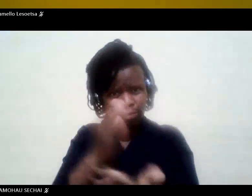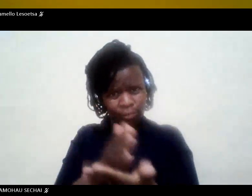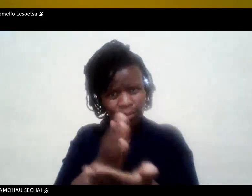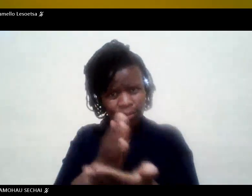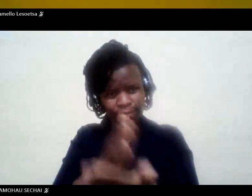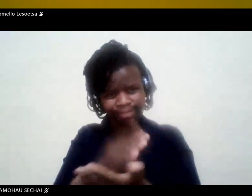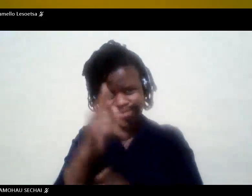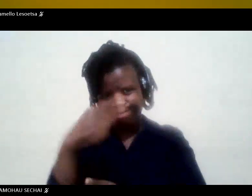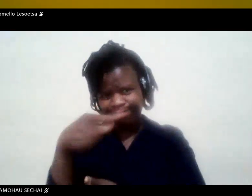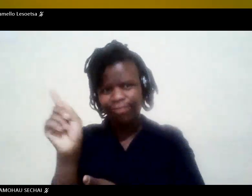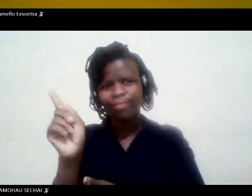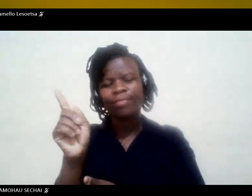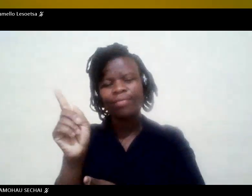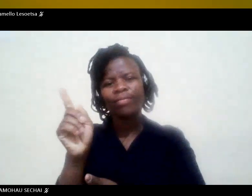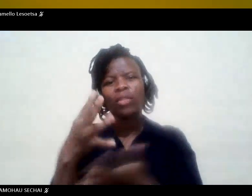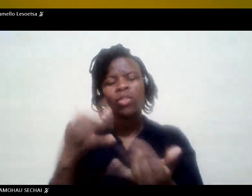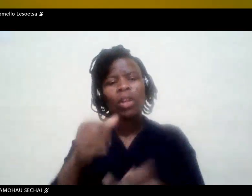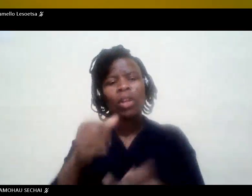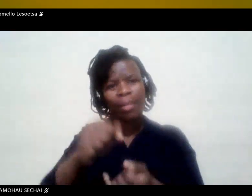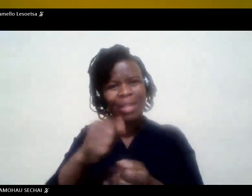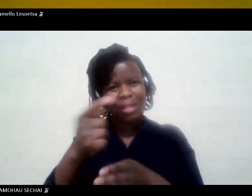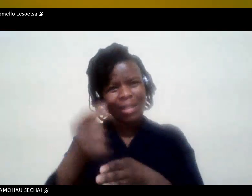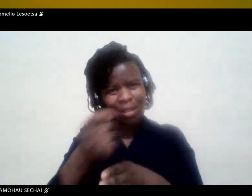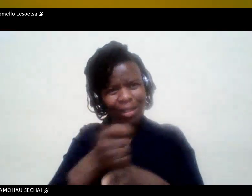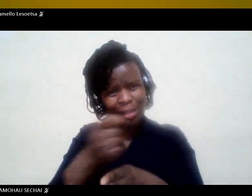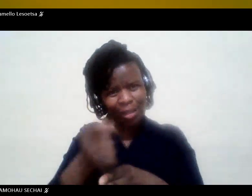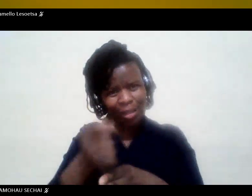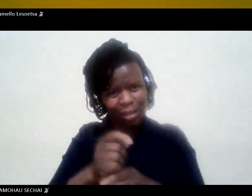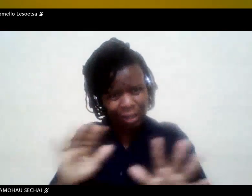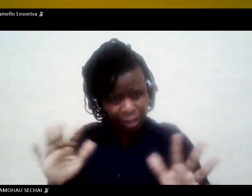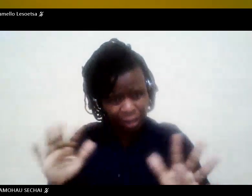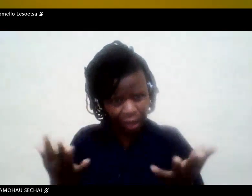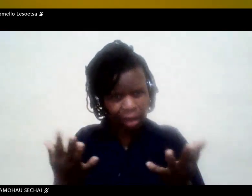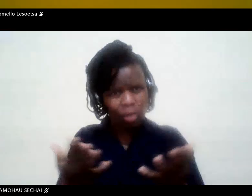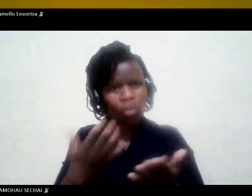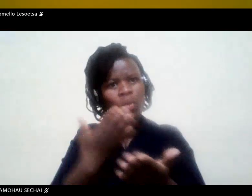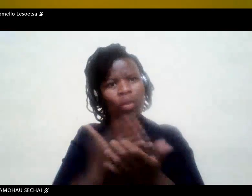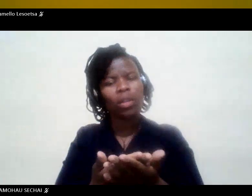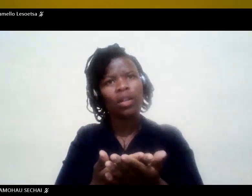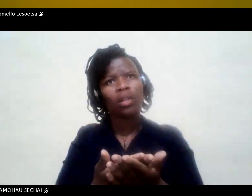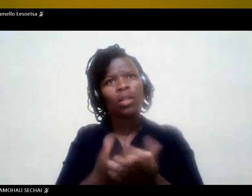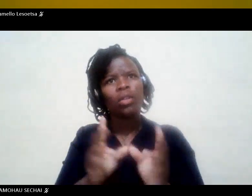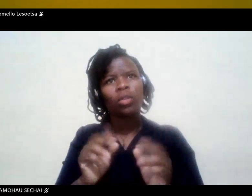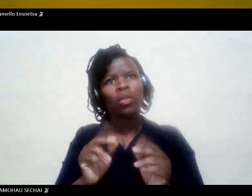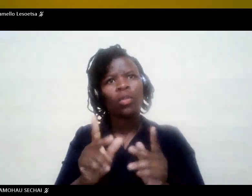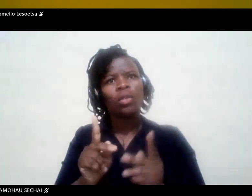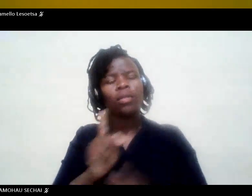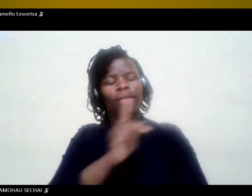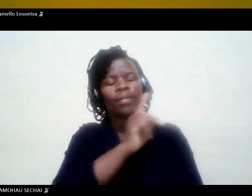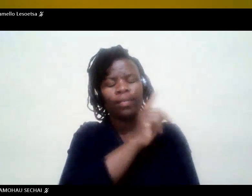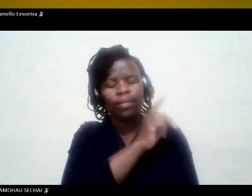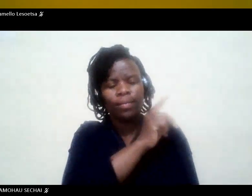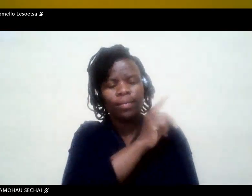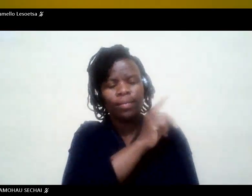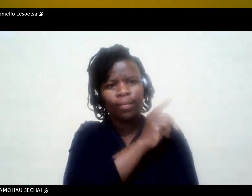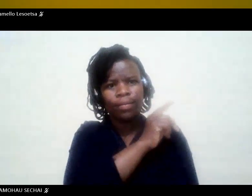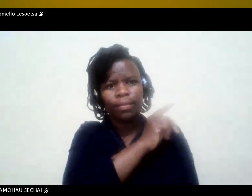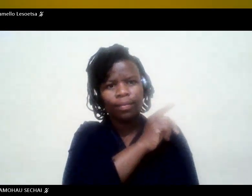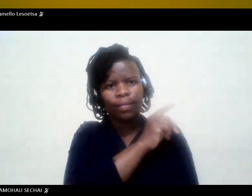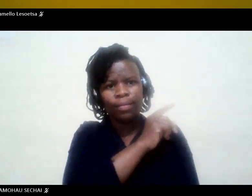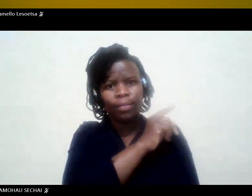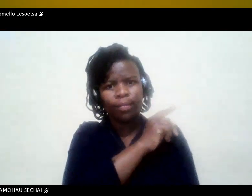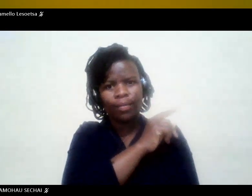to adapt the curriculum and how to teach for learners with visual impairment is very, very important.